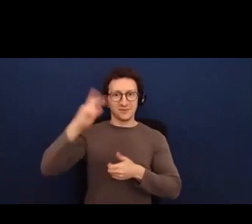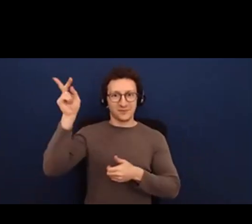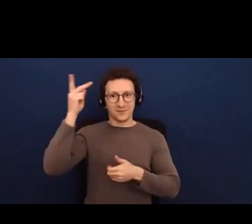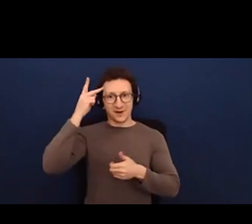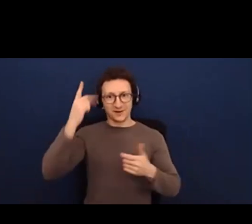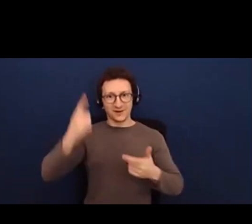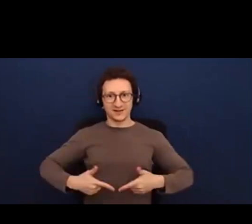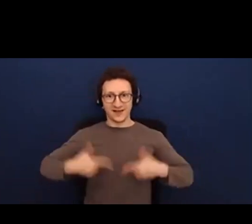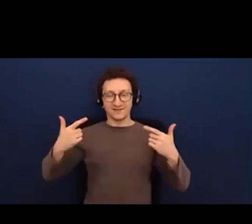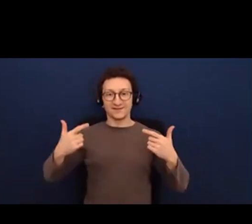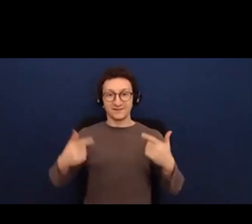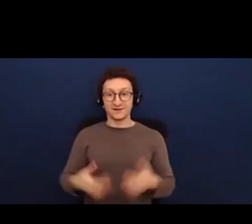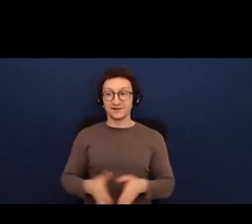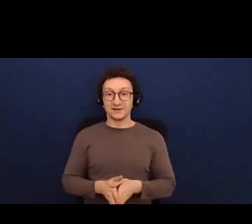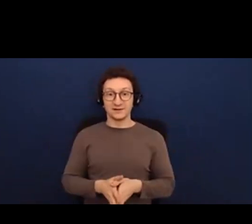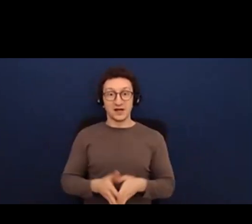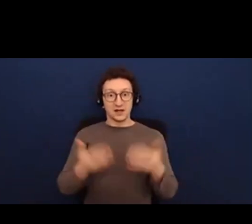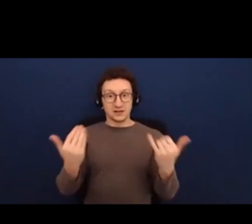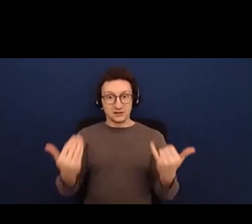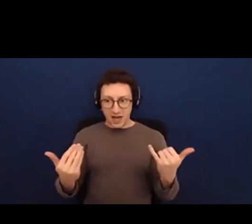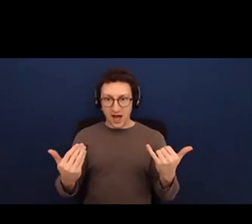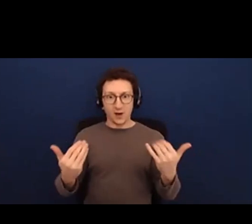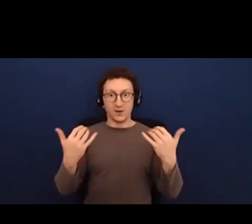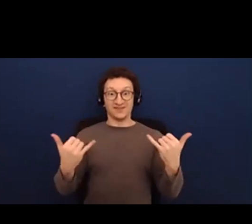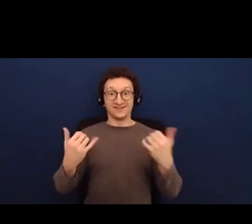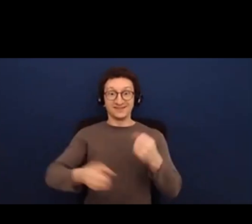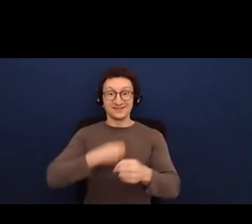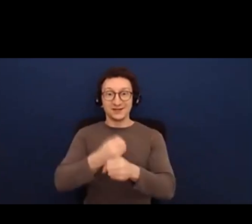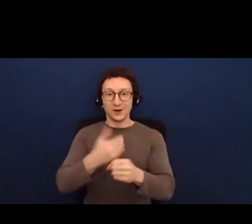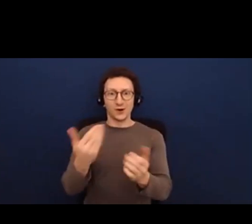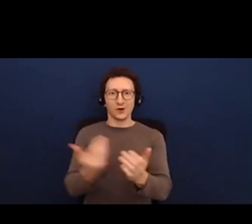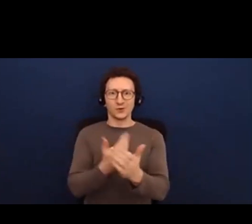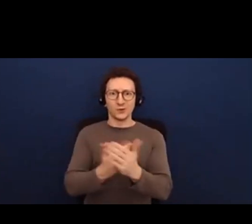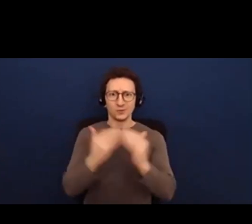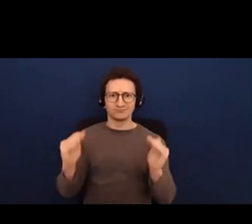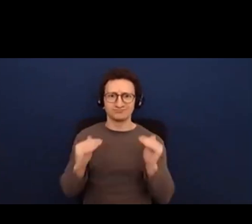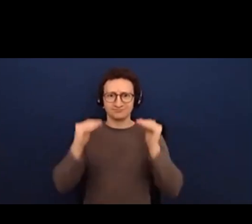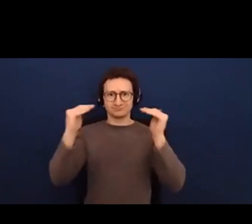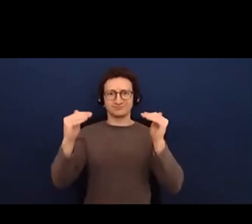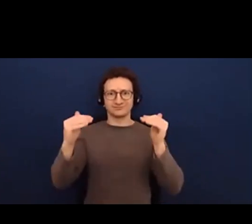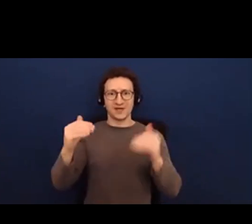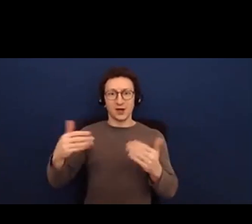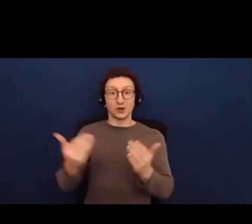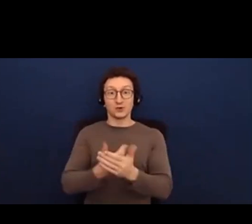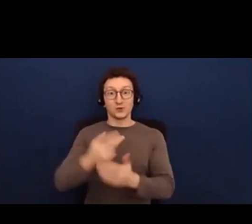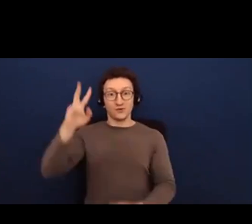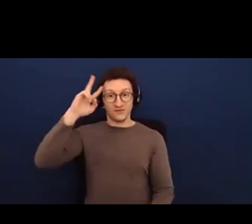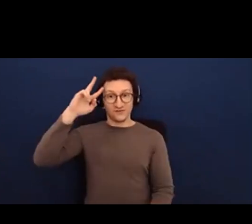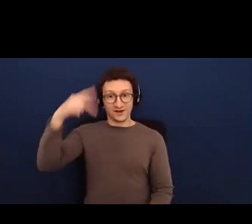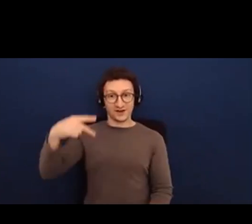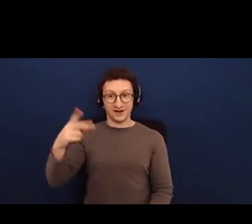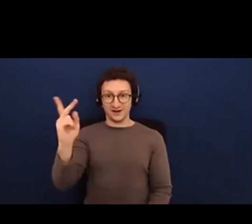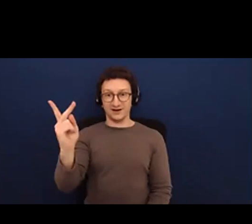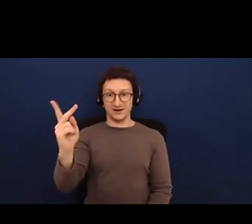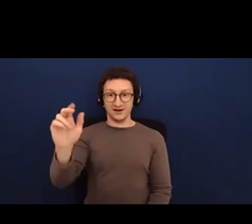Kamala Harris, are on the eve of such a important development, with the